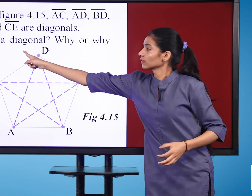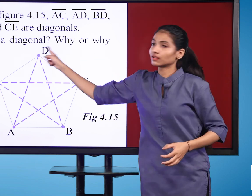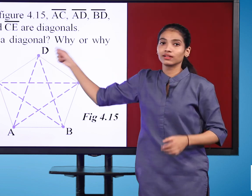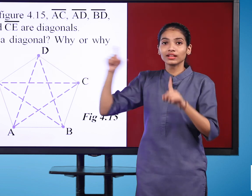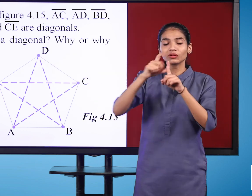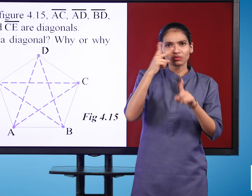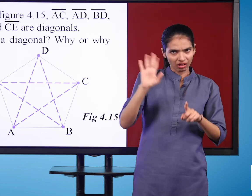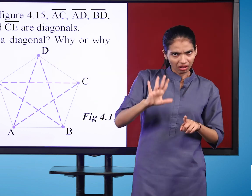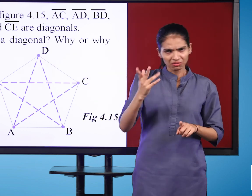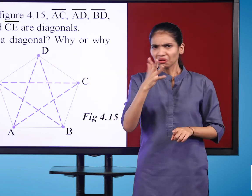Or why not?